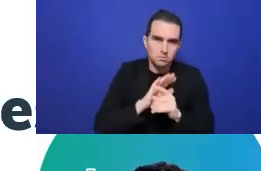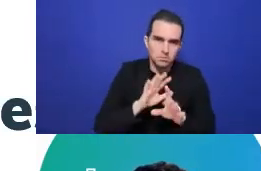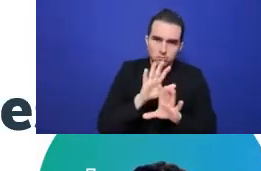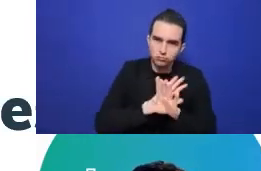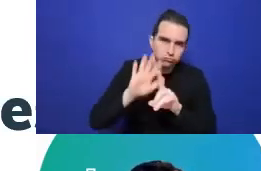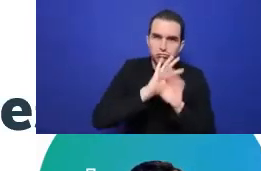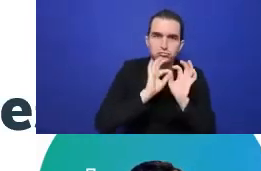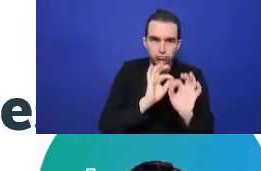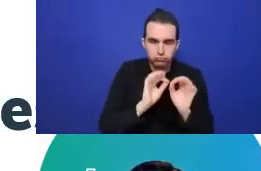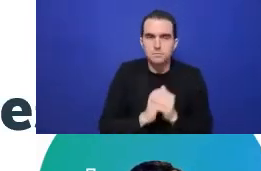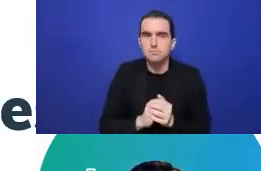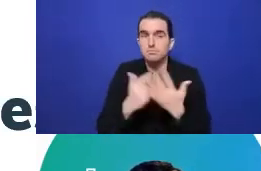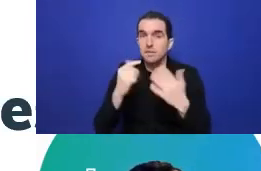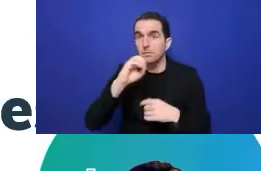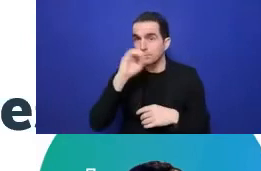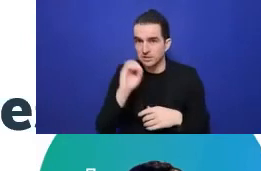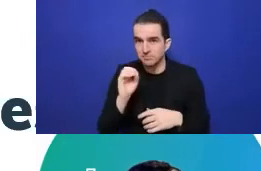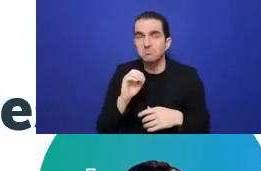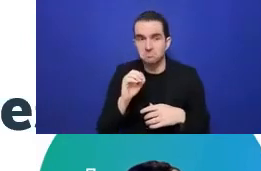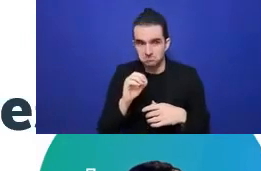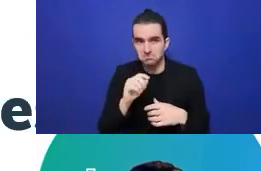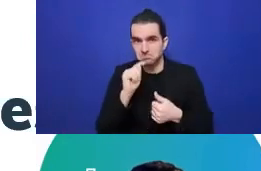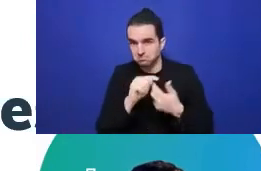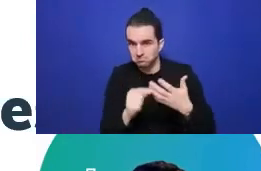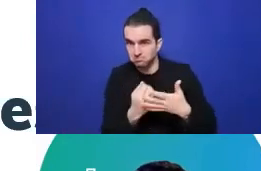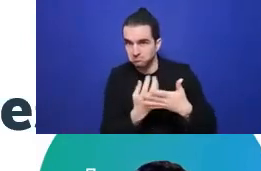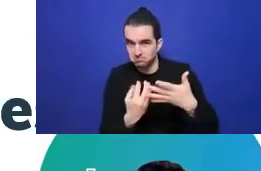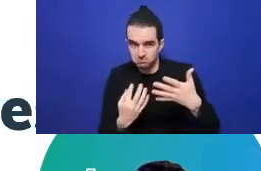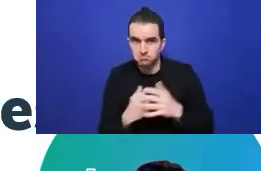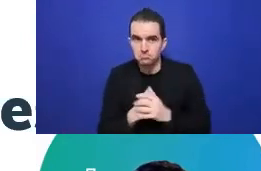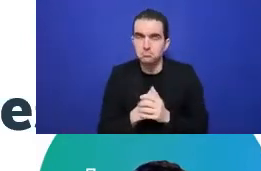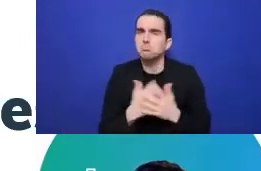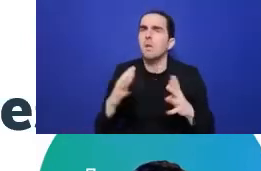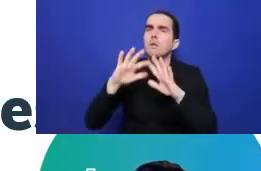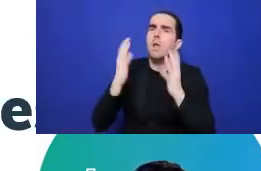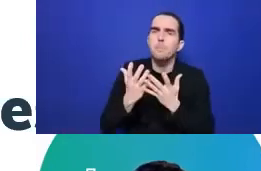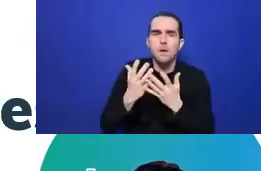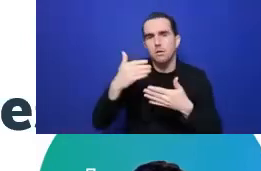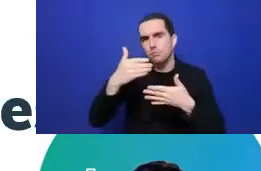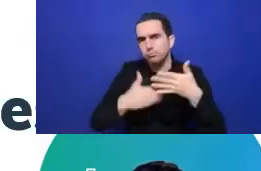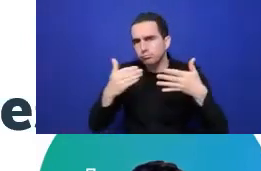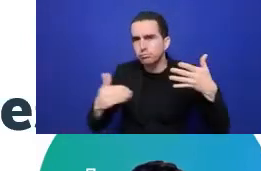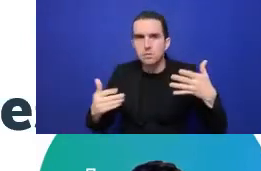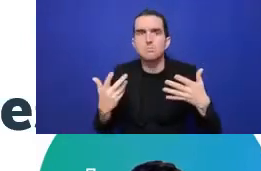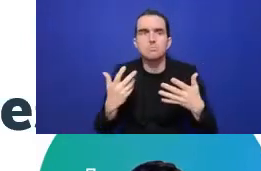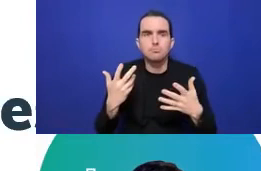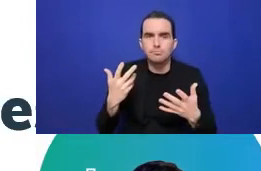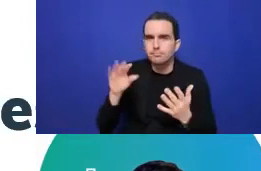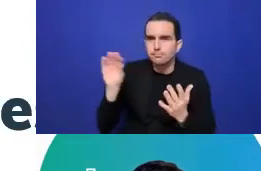coverage indicators, we have data from most of the countries, and there's 3.8.2 on financial